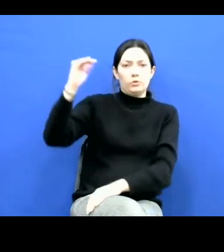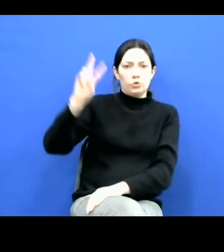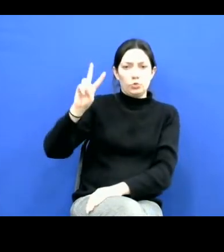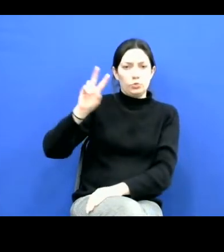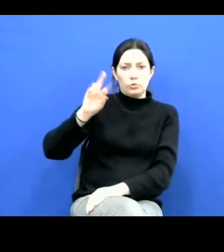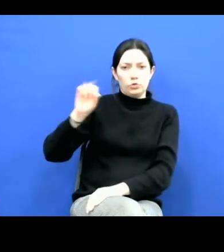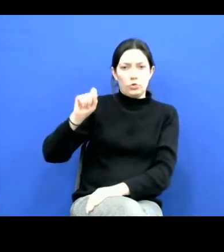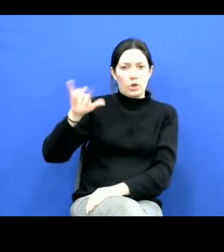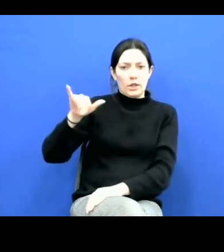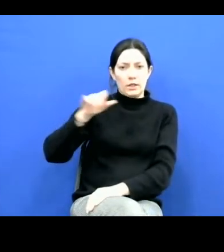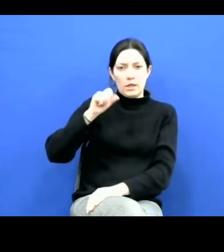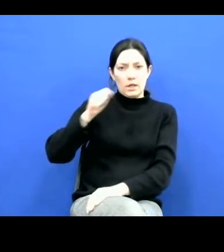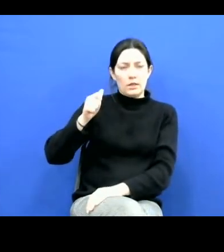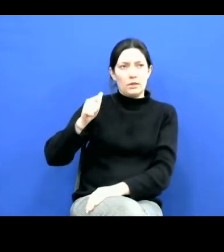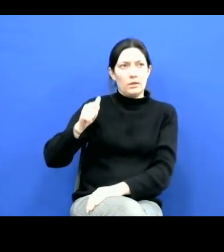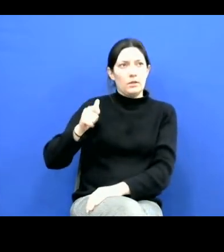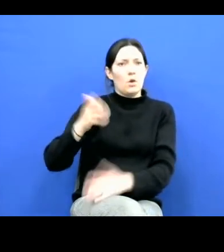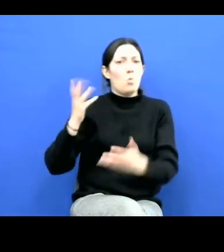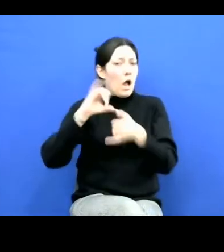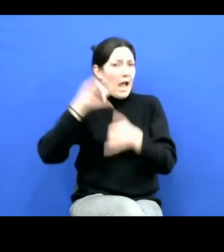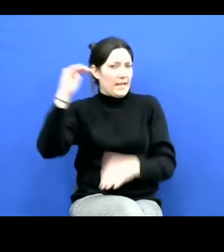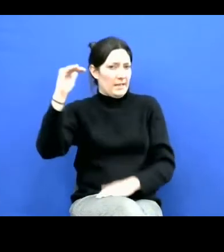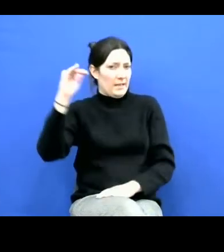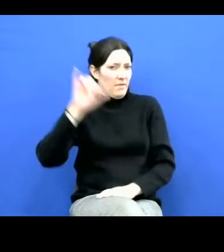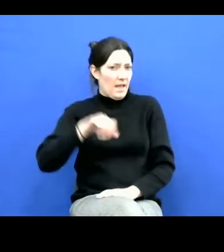height? What height?